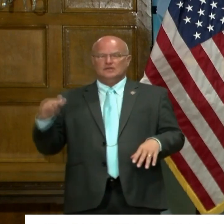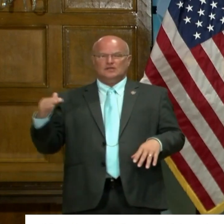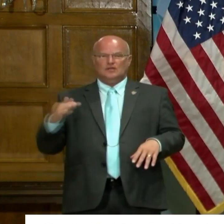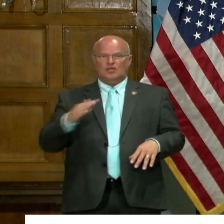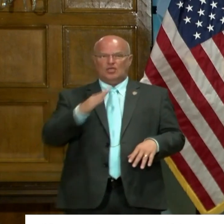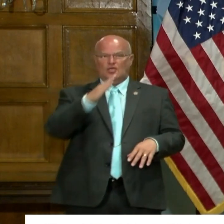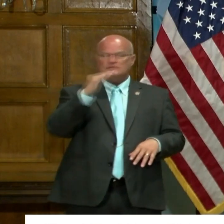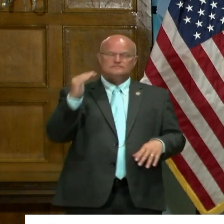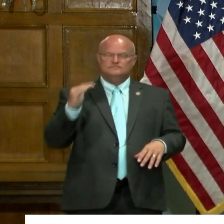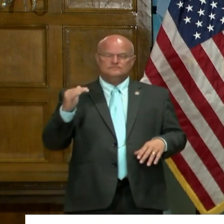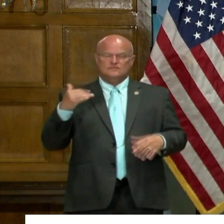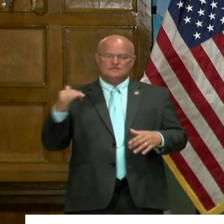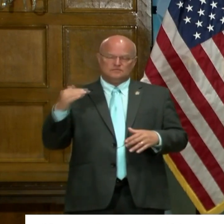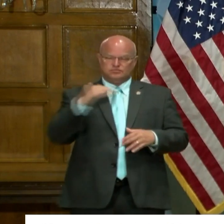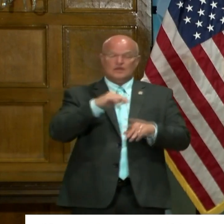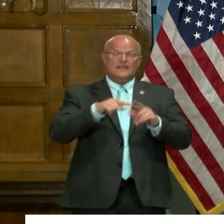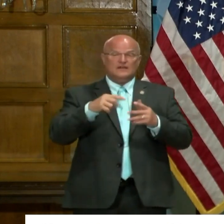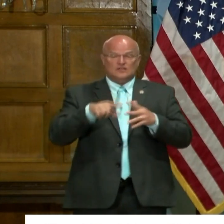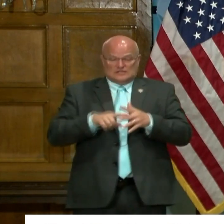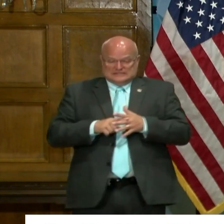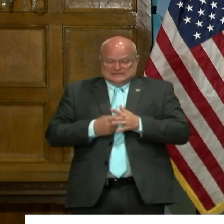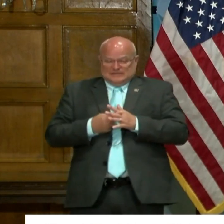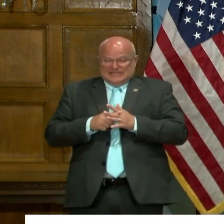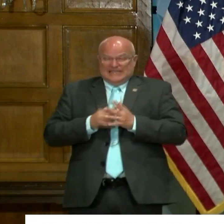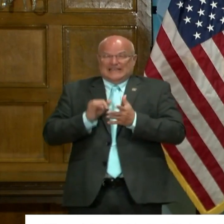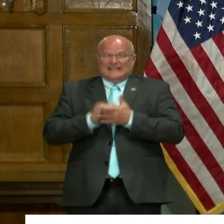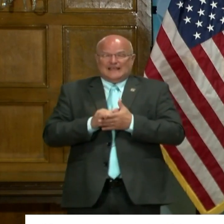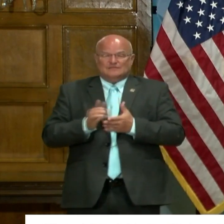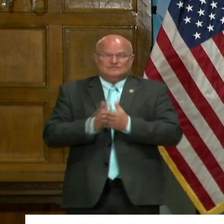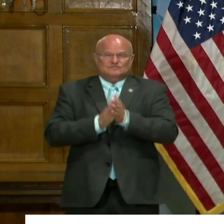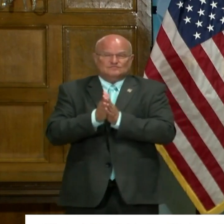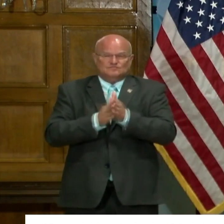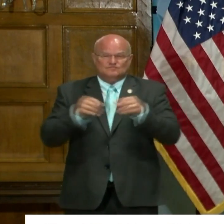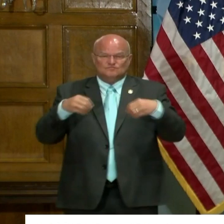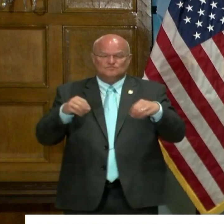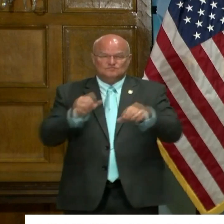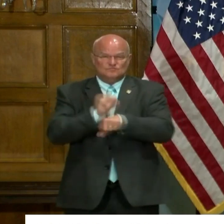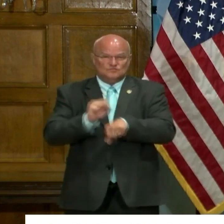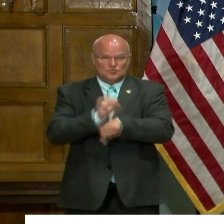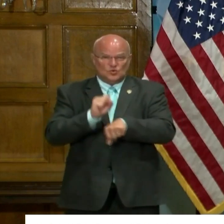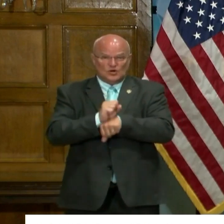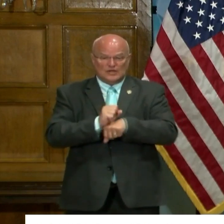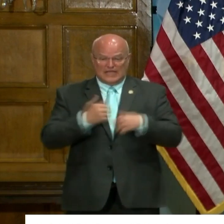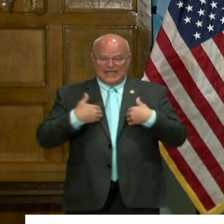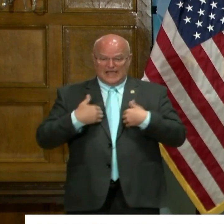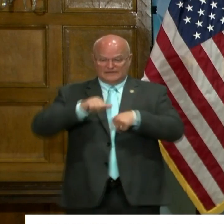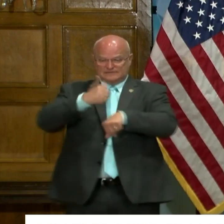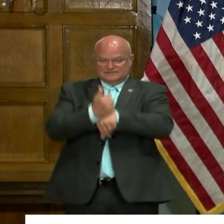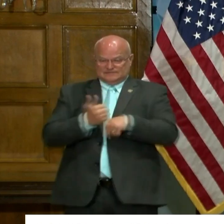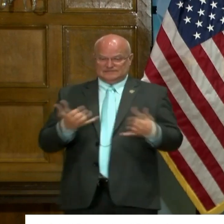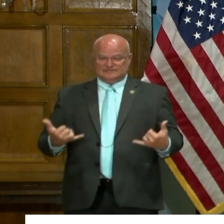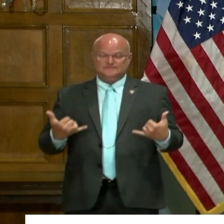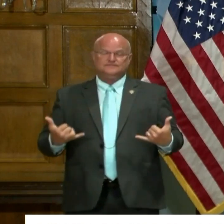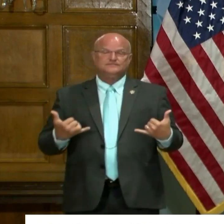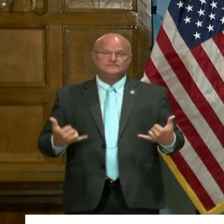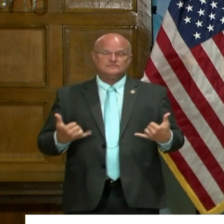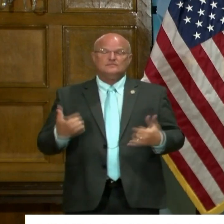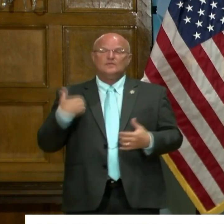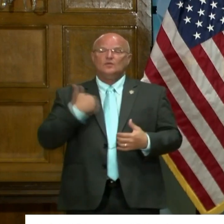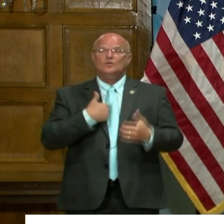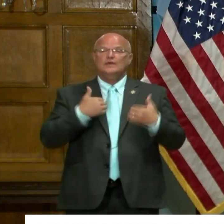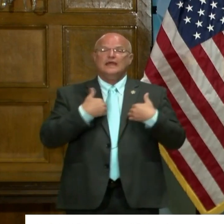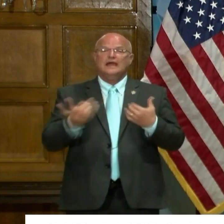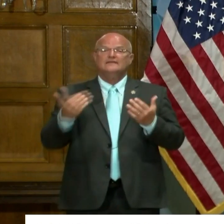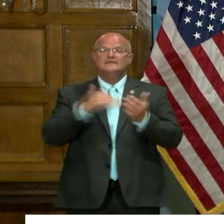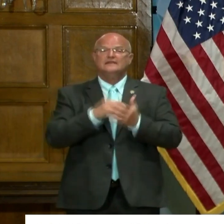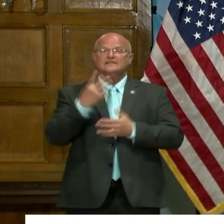curve, but that was the early motivation on that. And we have that infrastructure in place, and now we have,